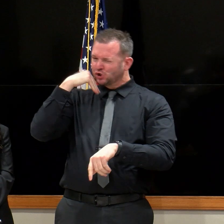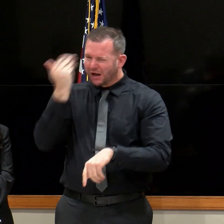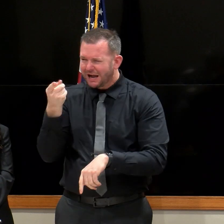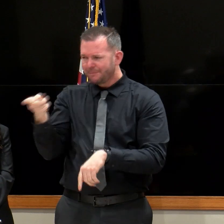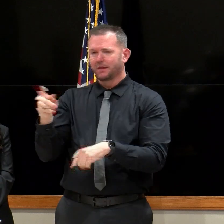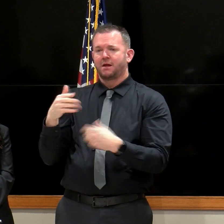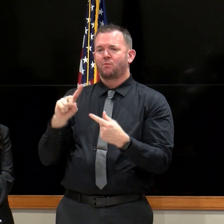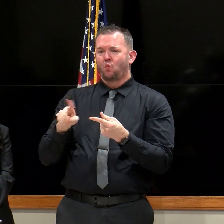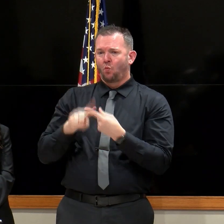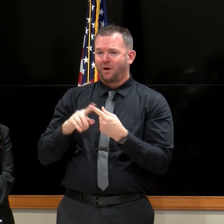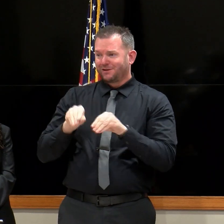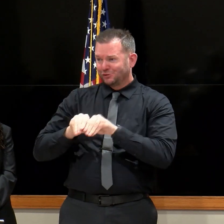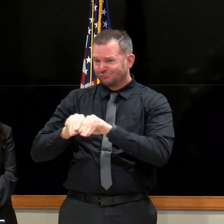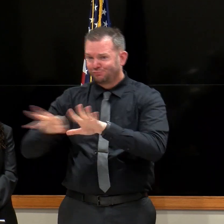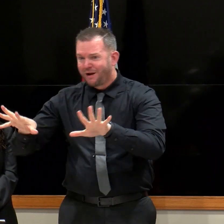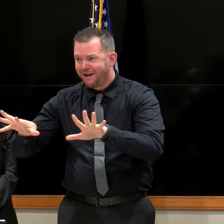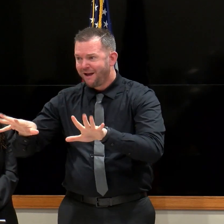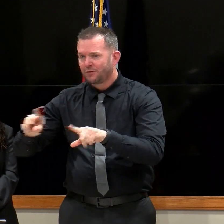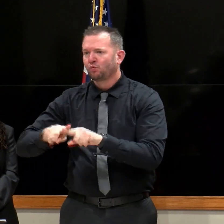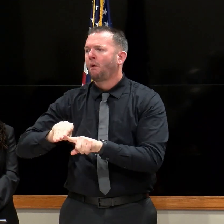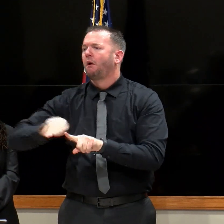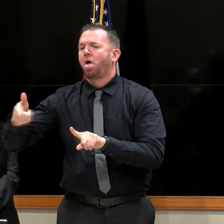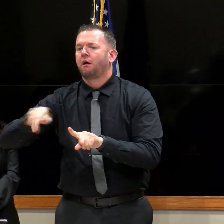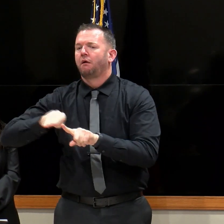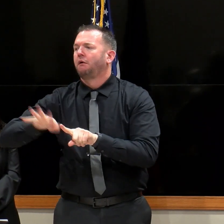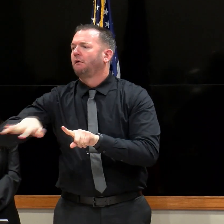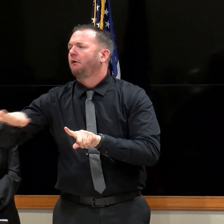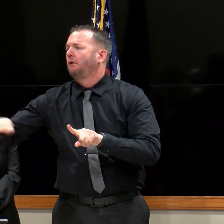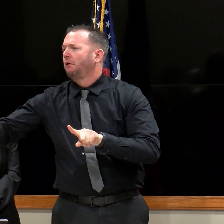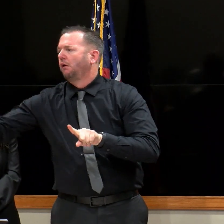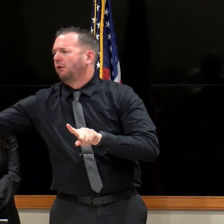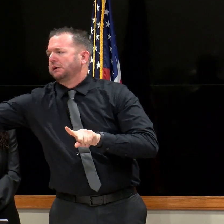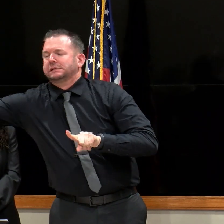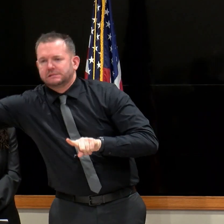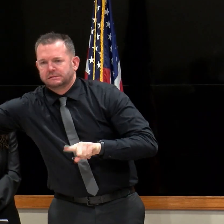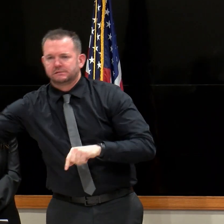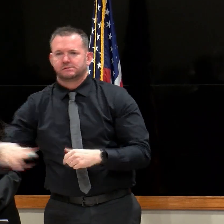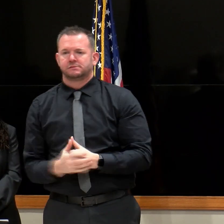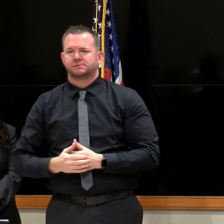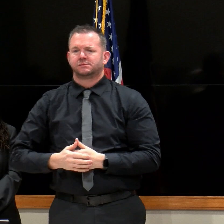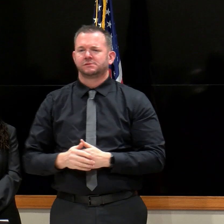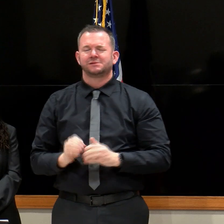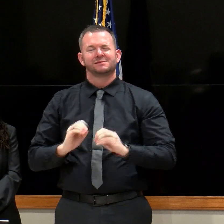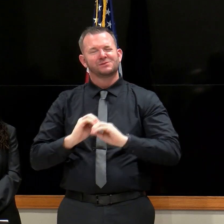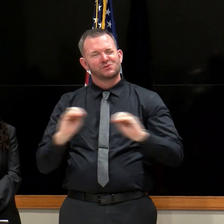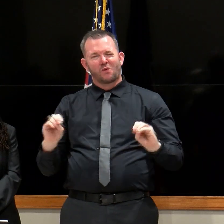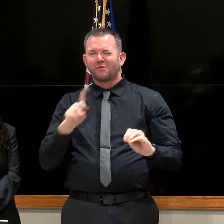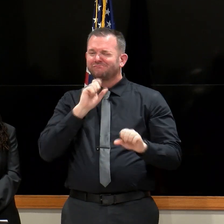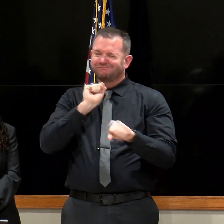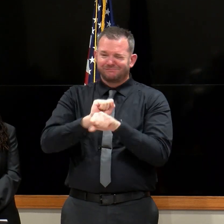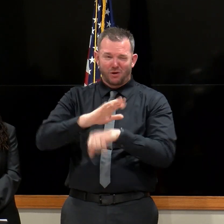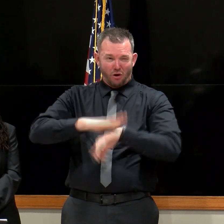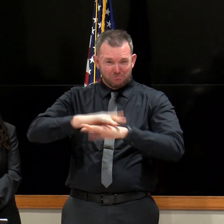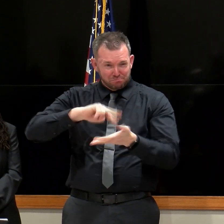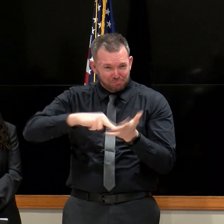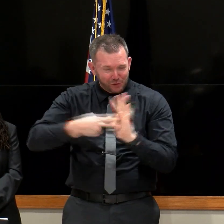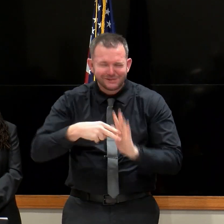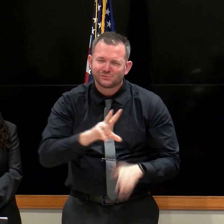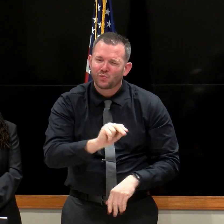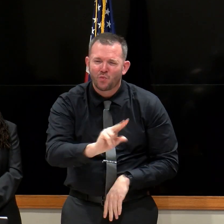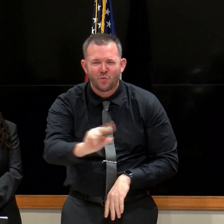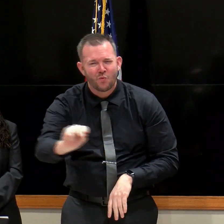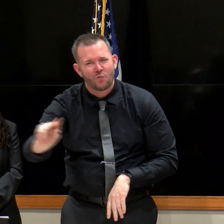one. Nobody does that on purpose, knowing that they have it, knowing that they can spread the